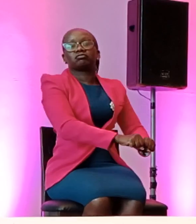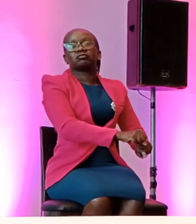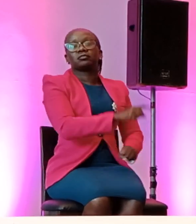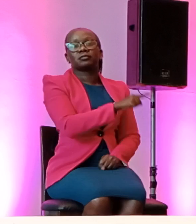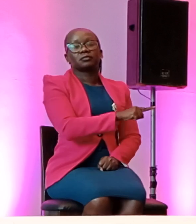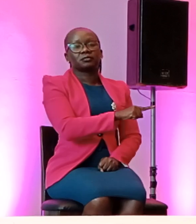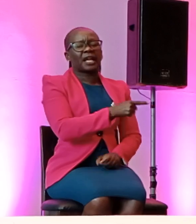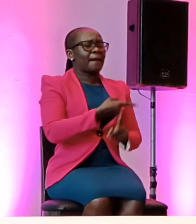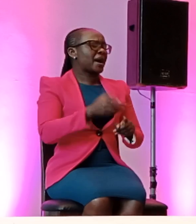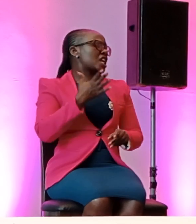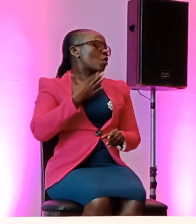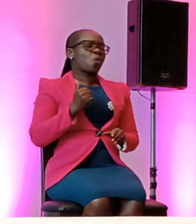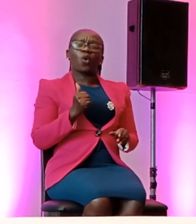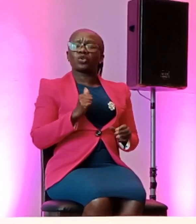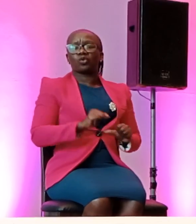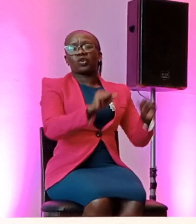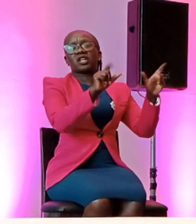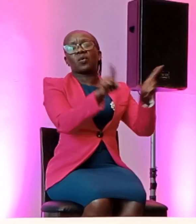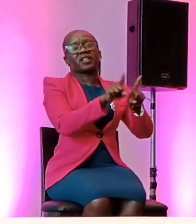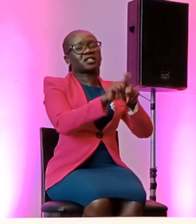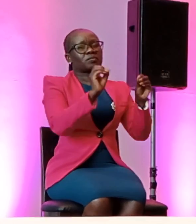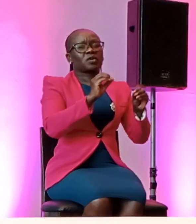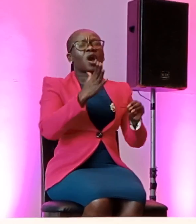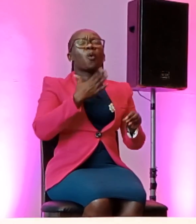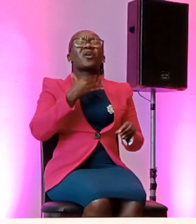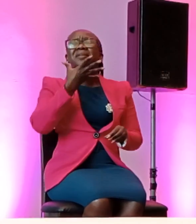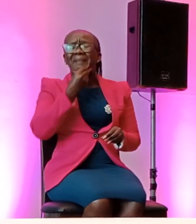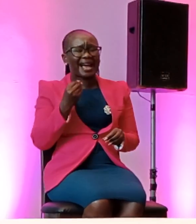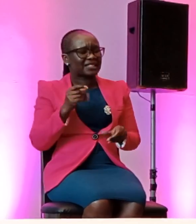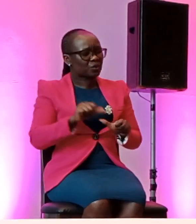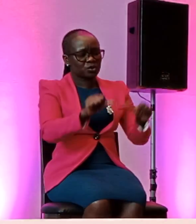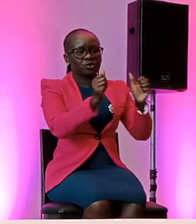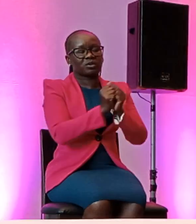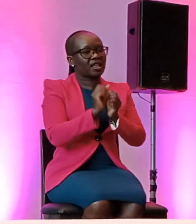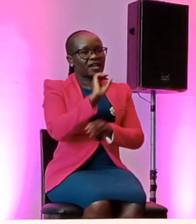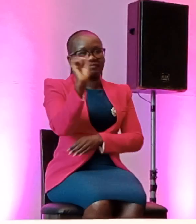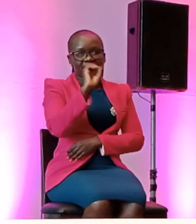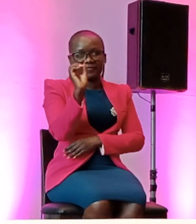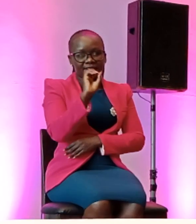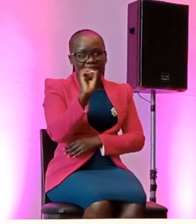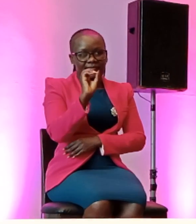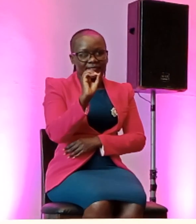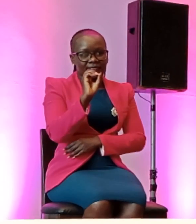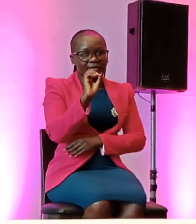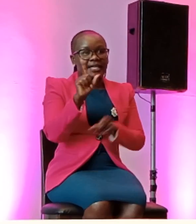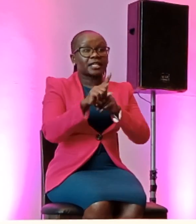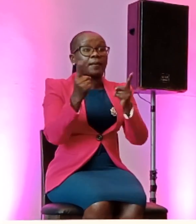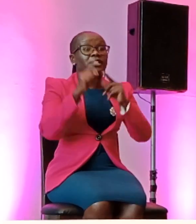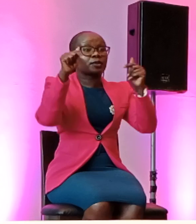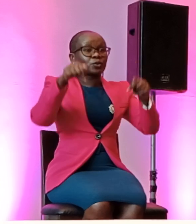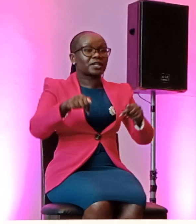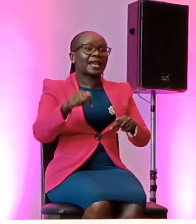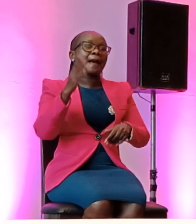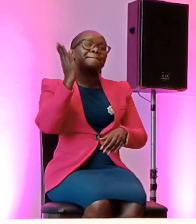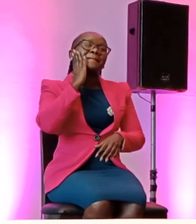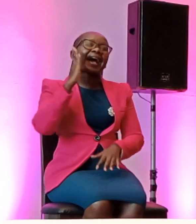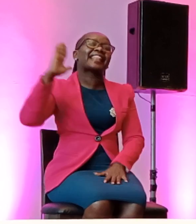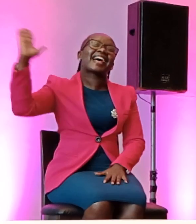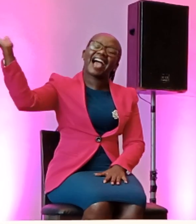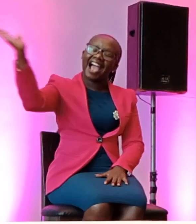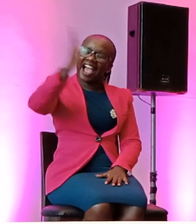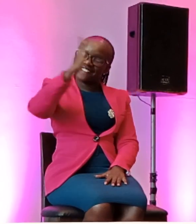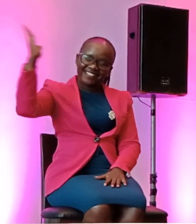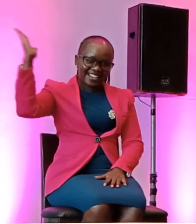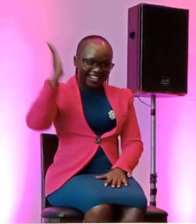But she did not want to take any man that time. And as I speak today, she has never taken